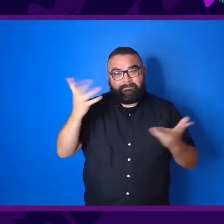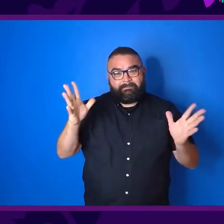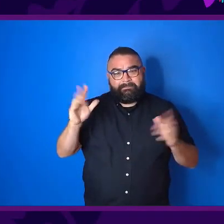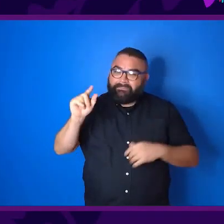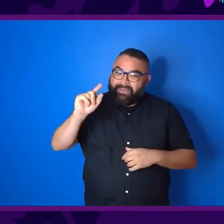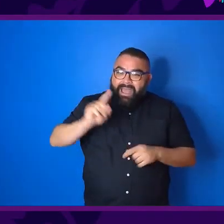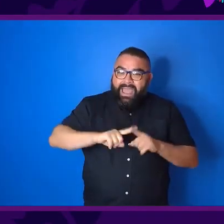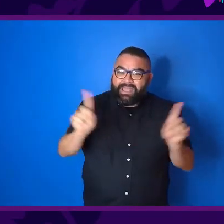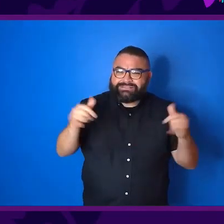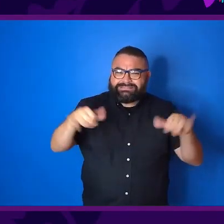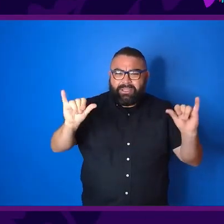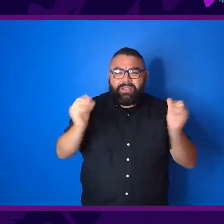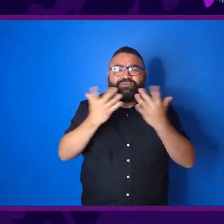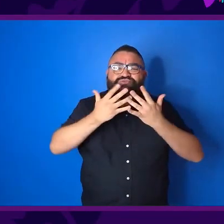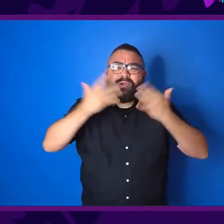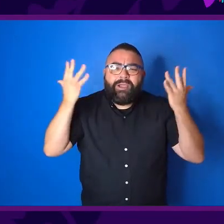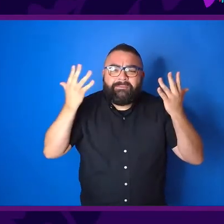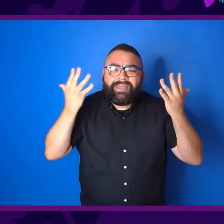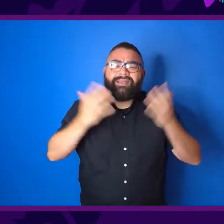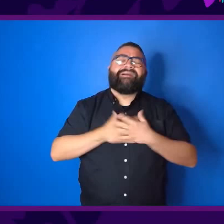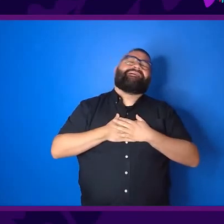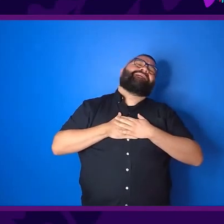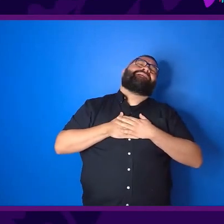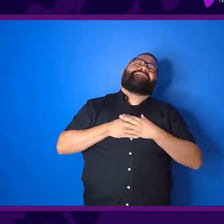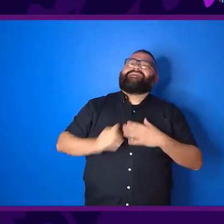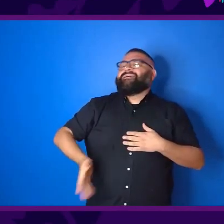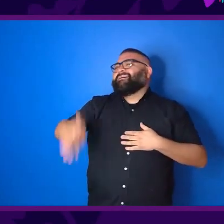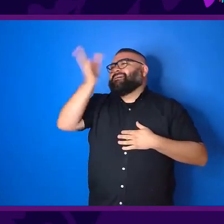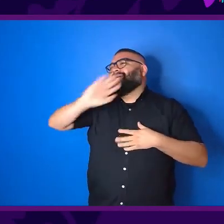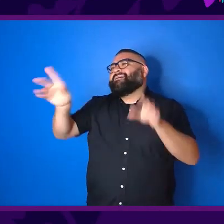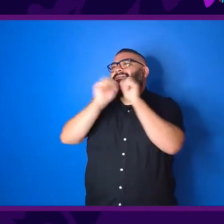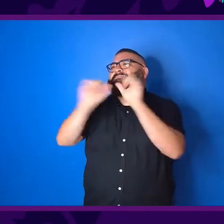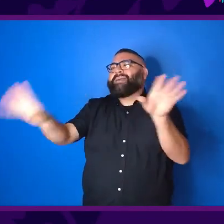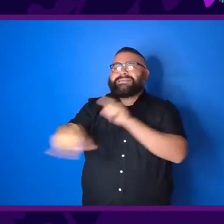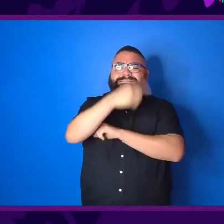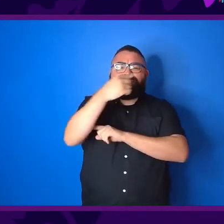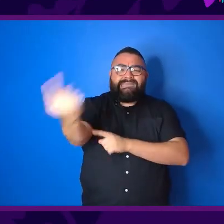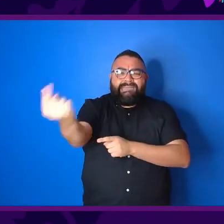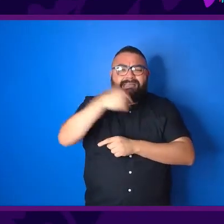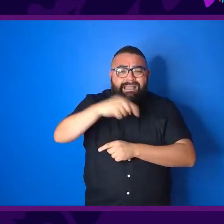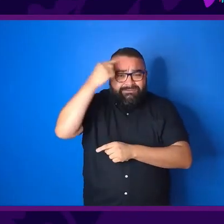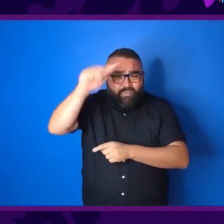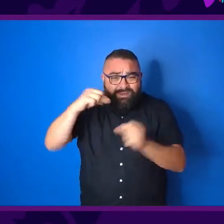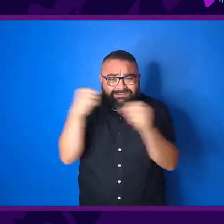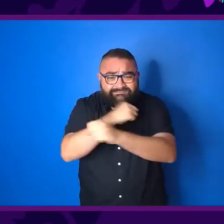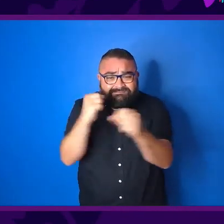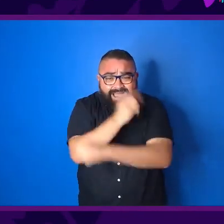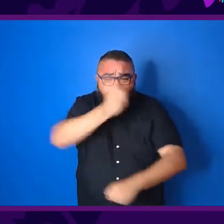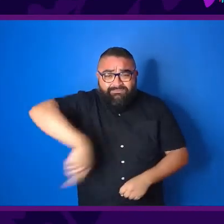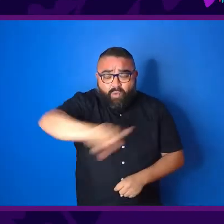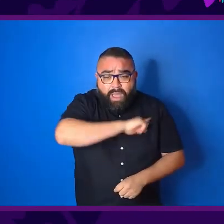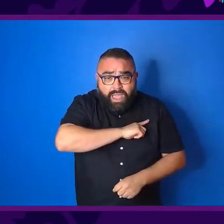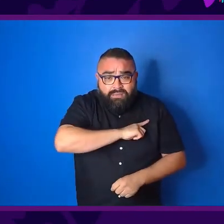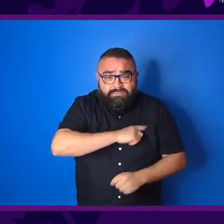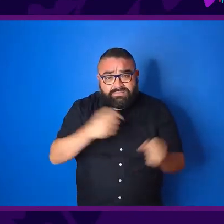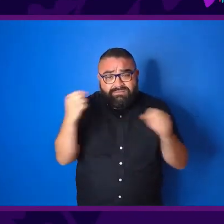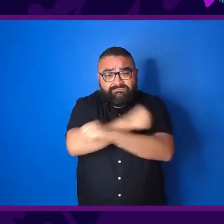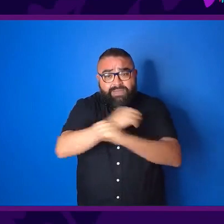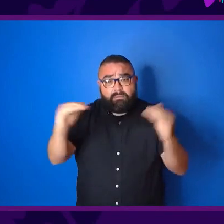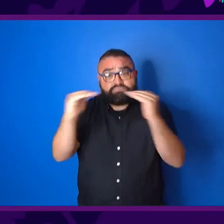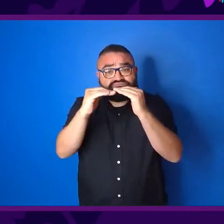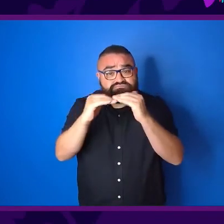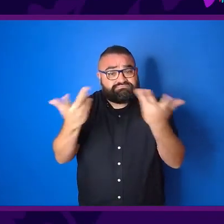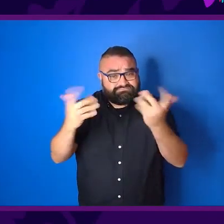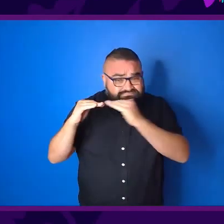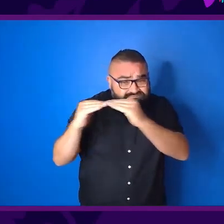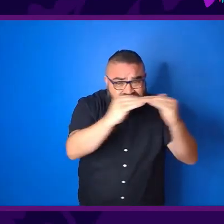May God bless the day you came into our world to fight for us, to fight for justice, for equality,